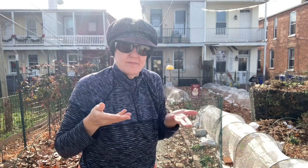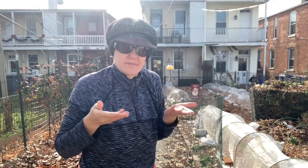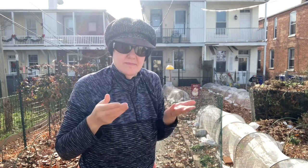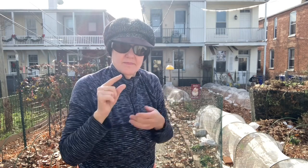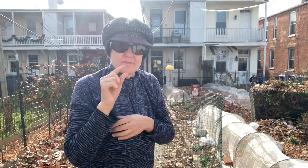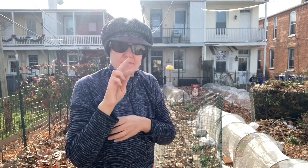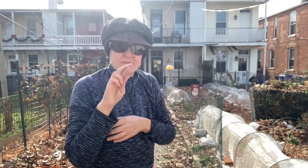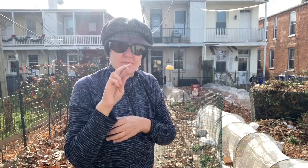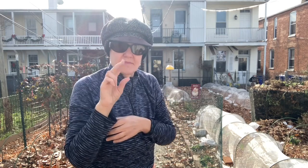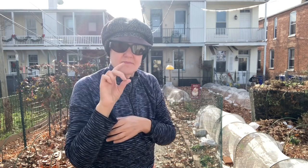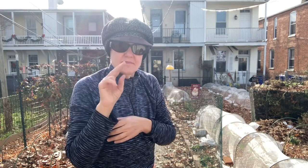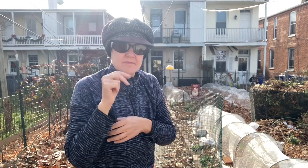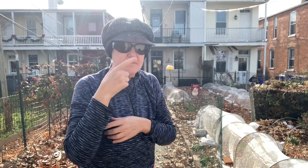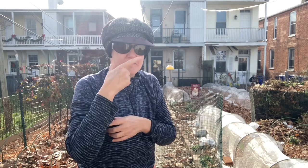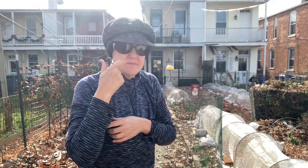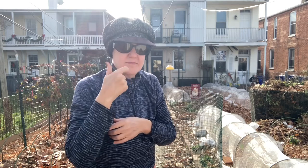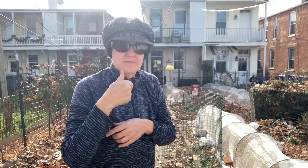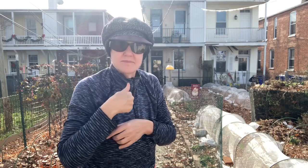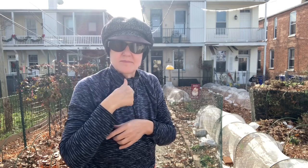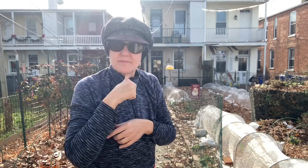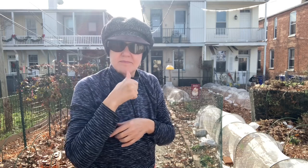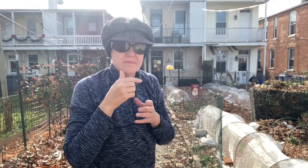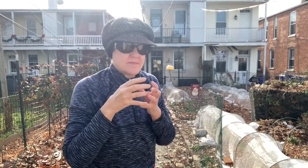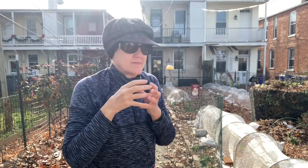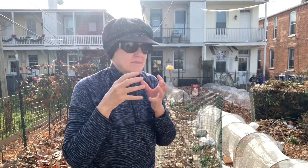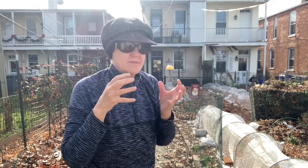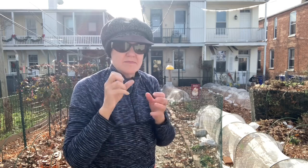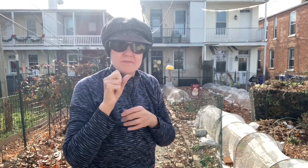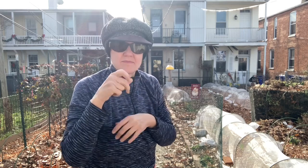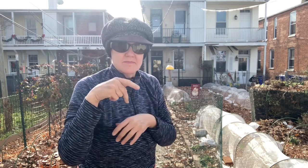garden, because this is a small space that I grow in.